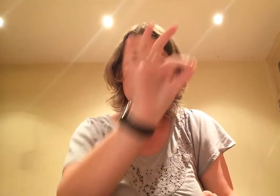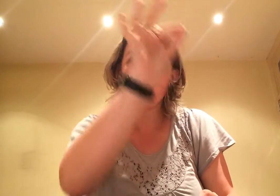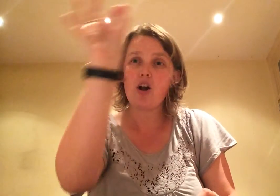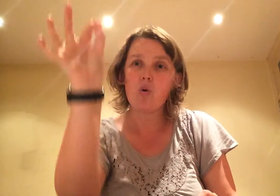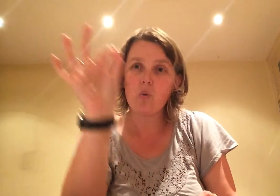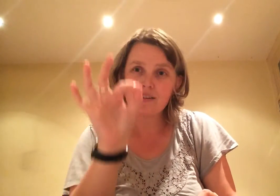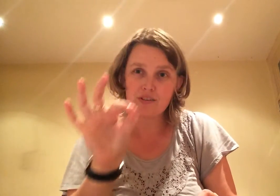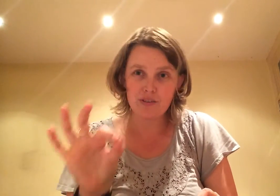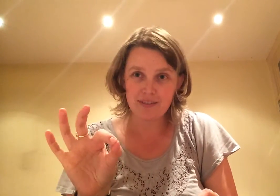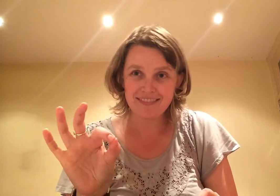a question.